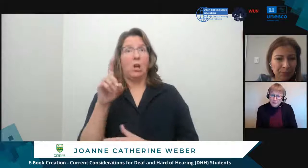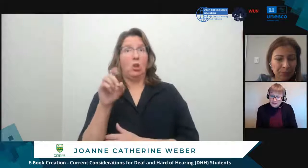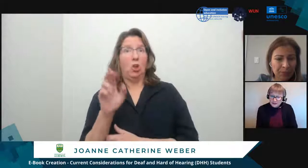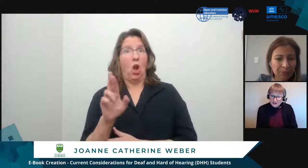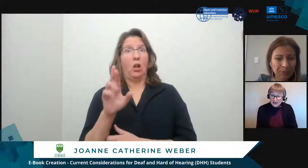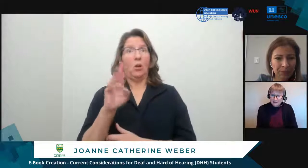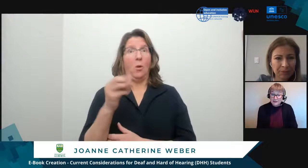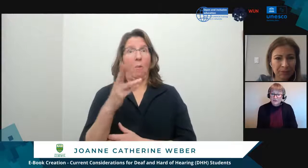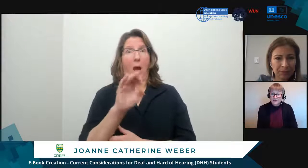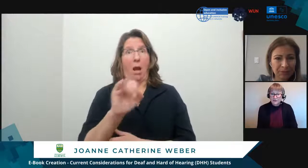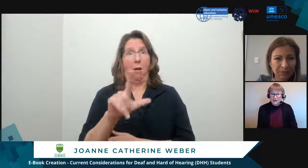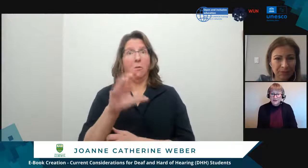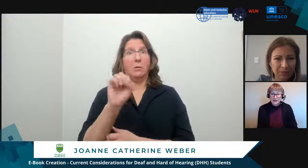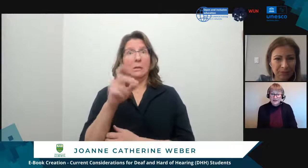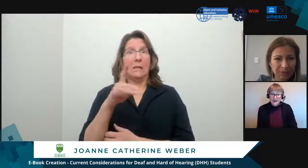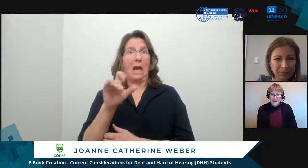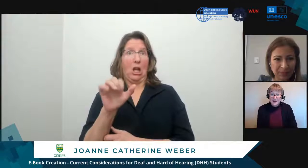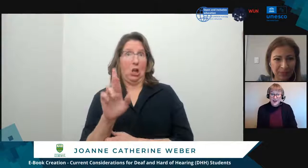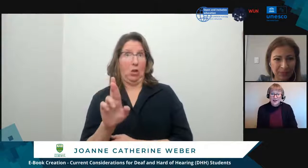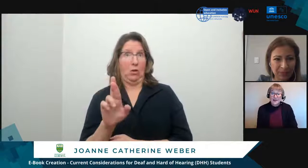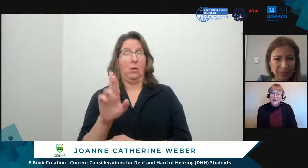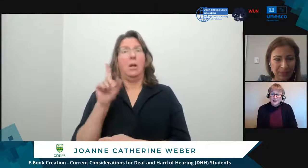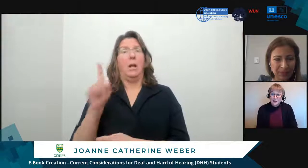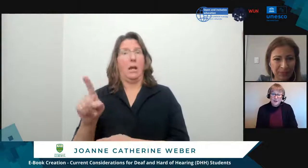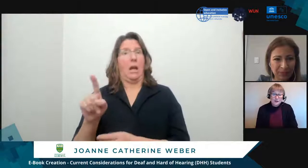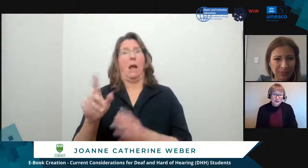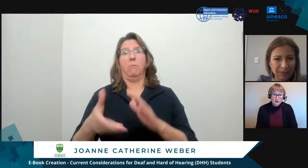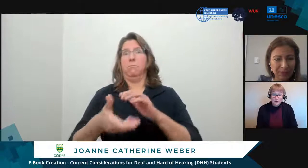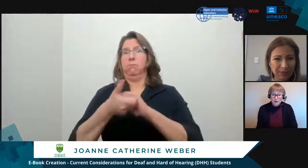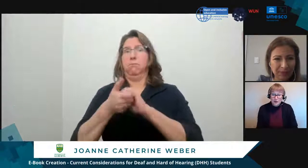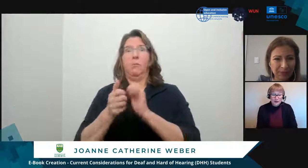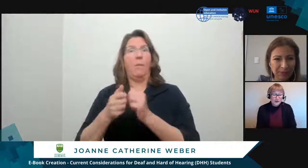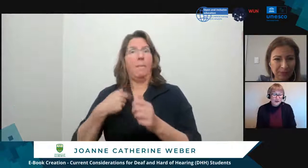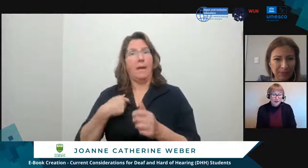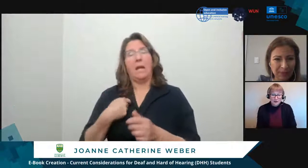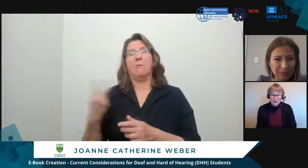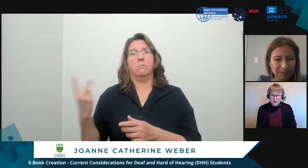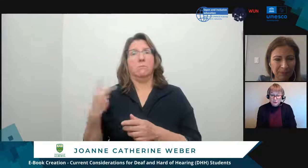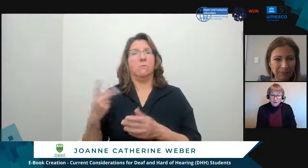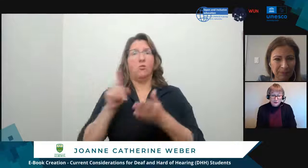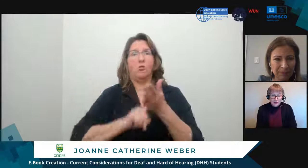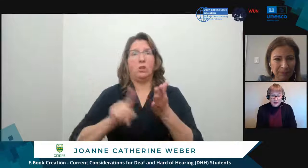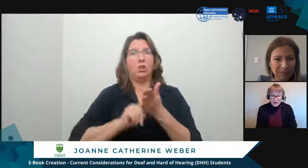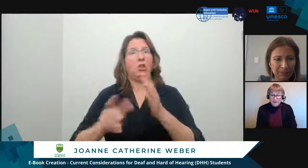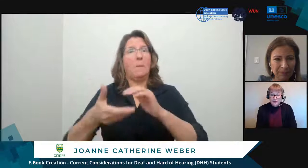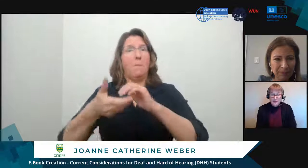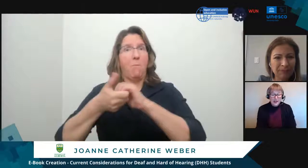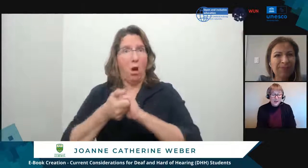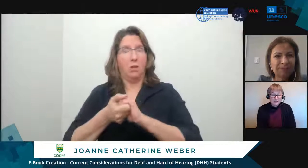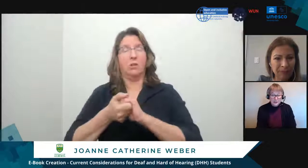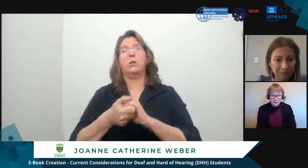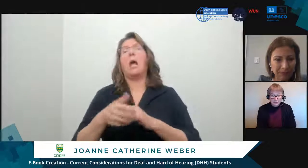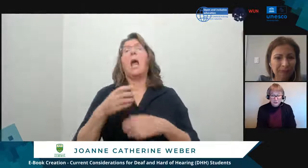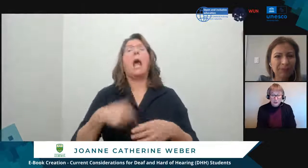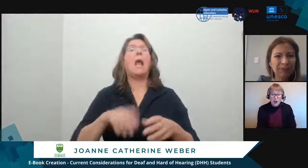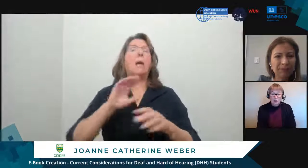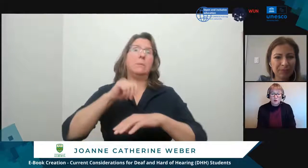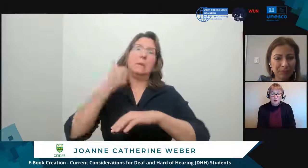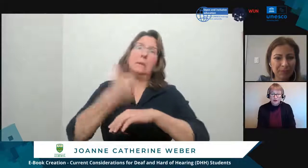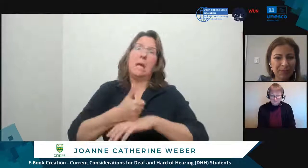Well, I would like to say thank you to Dr. Montoya. She helped